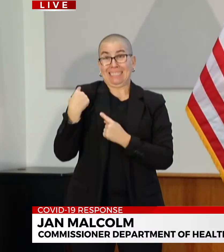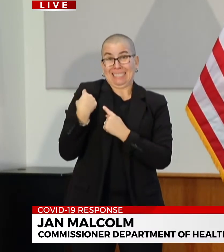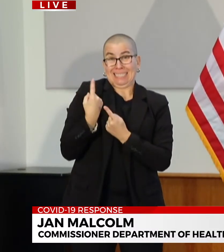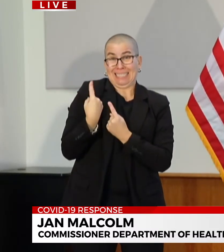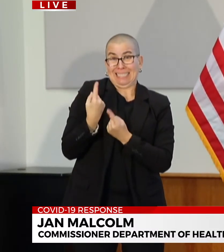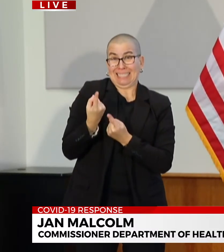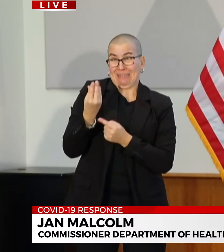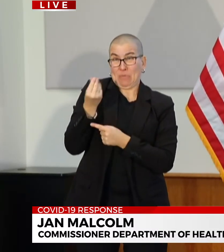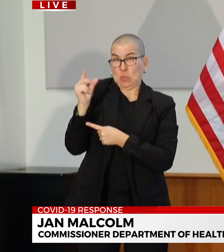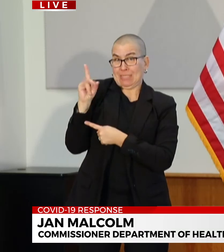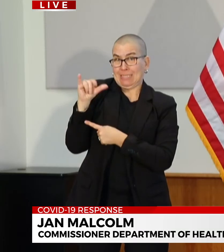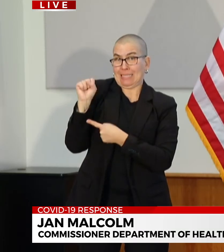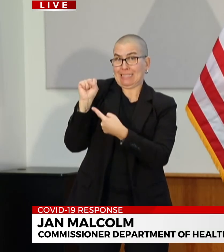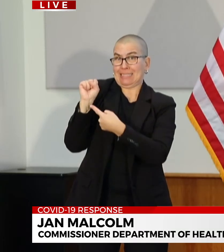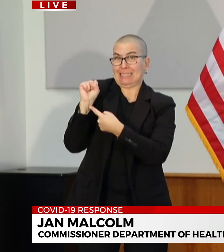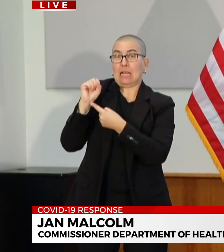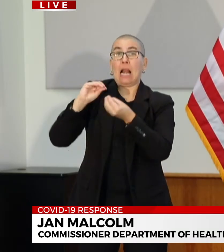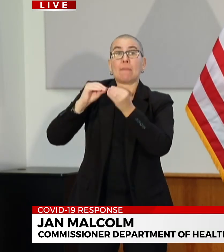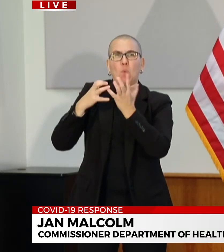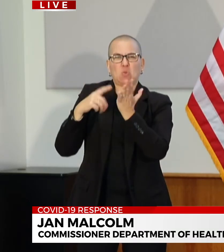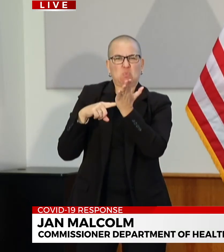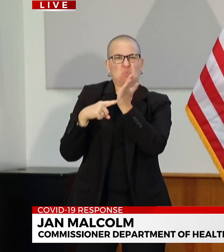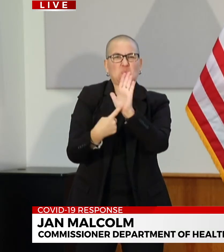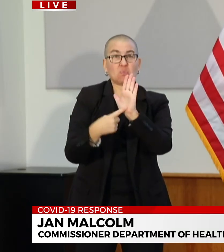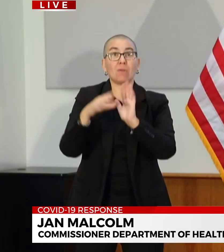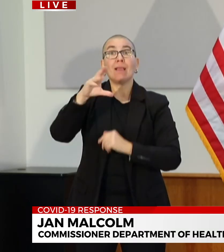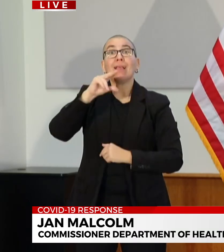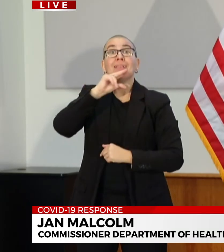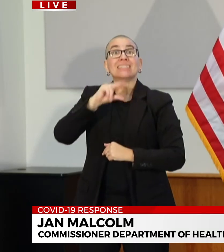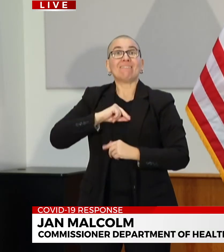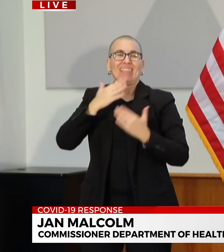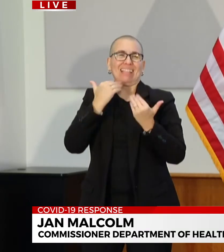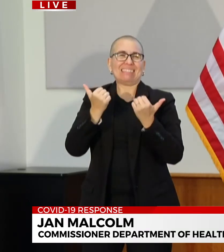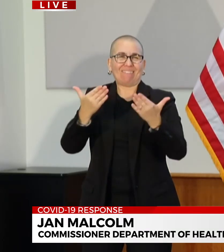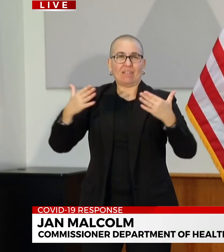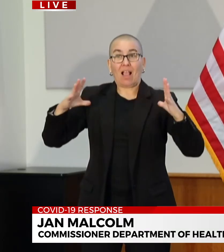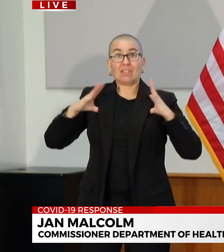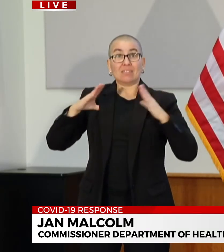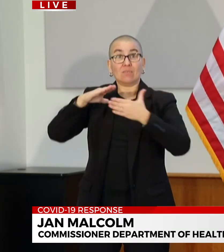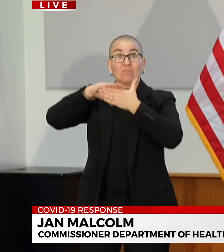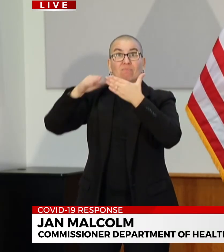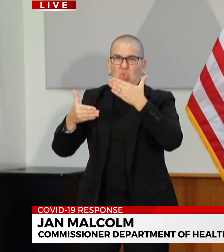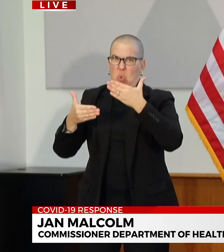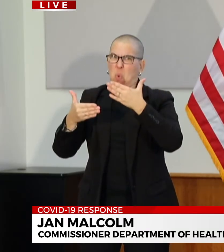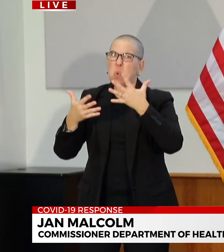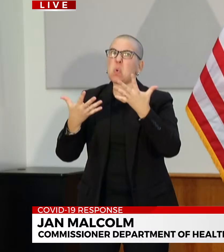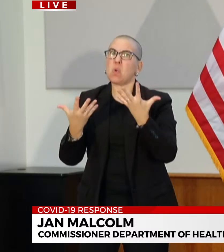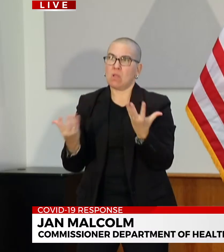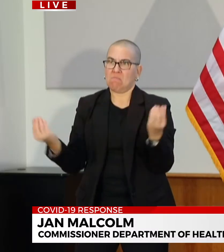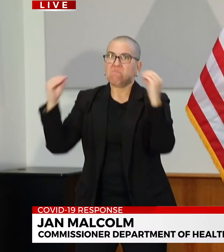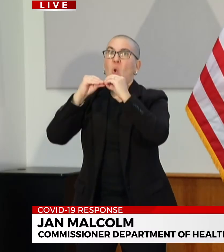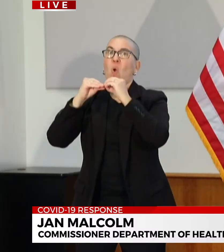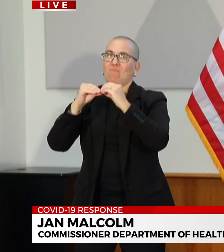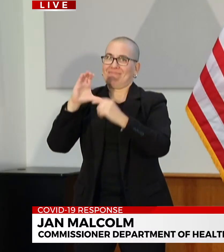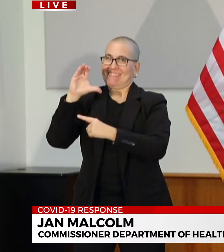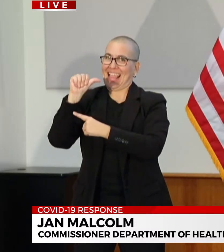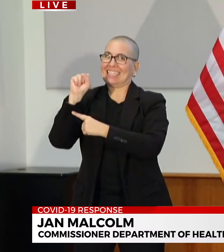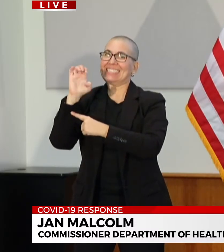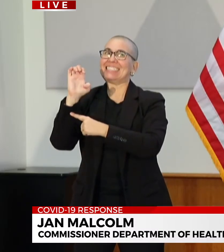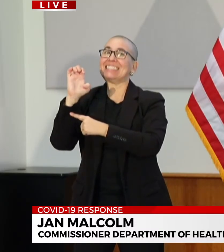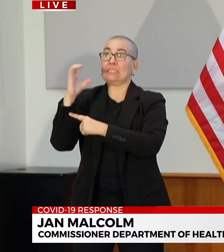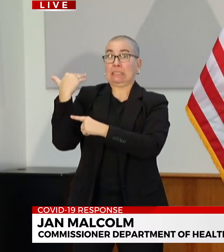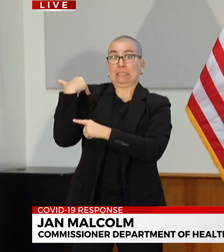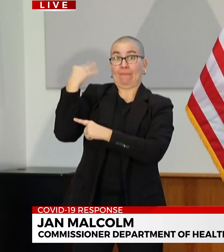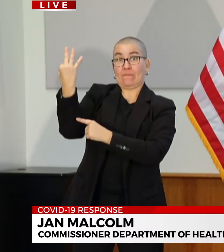bear repeating. Over the Thanksgiving holiday weekend, we added a lot of new cases. On Friday, we